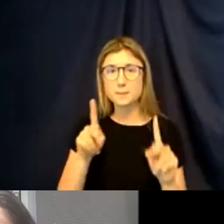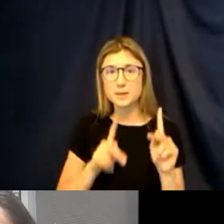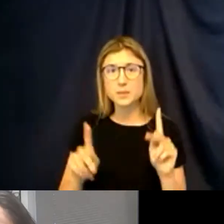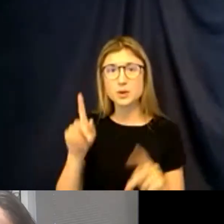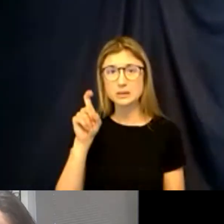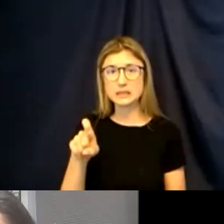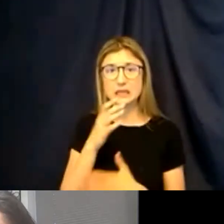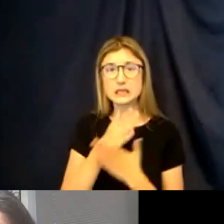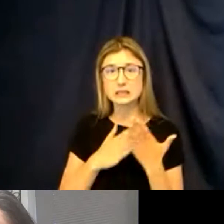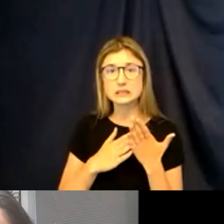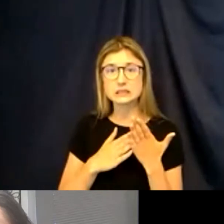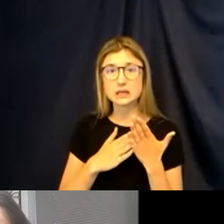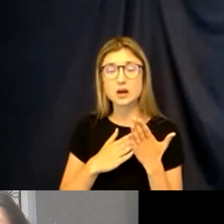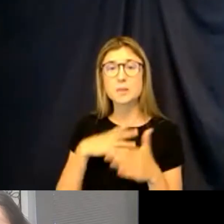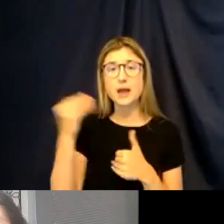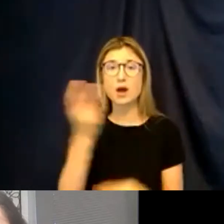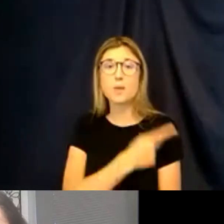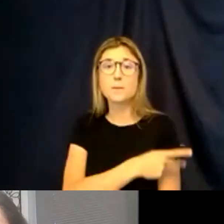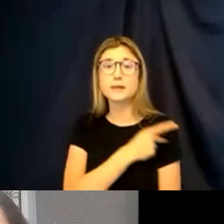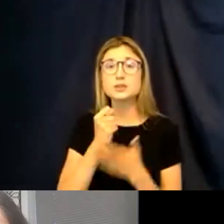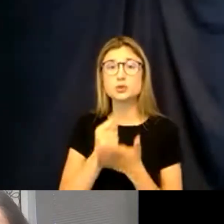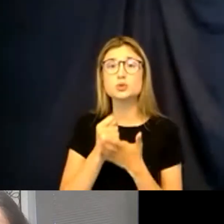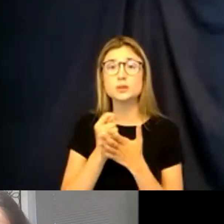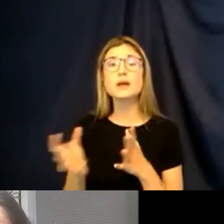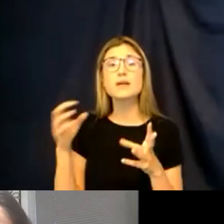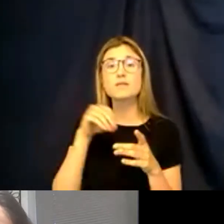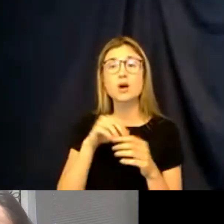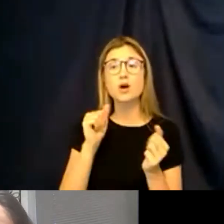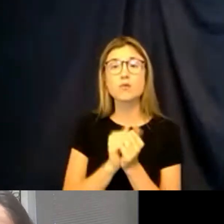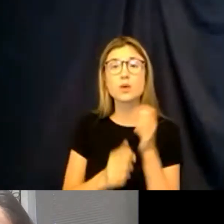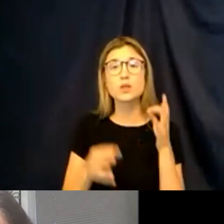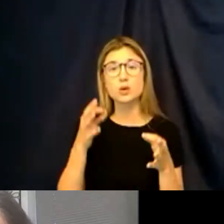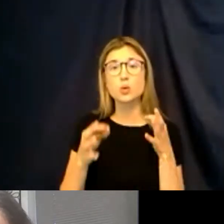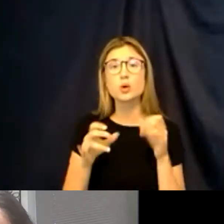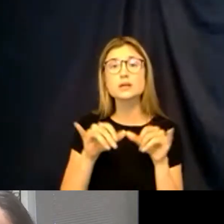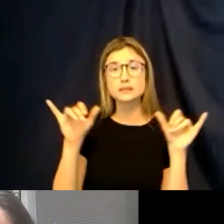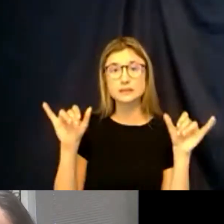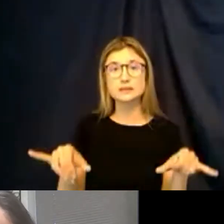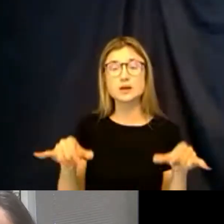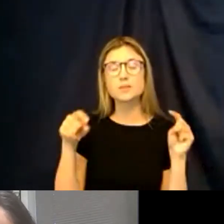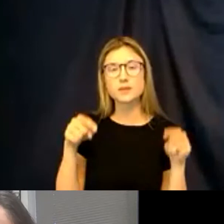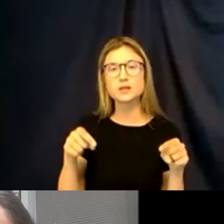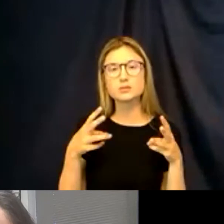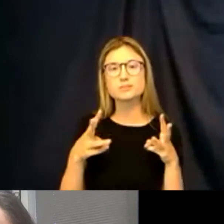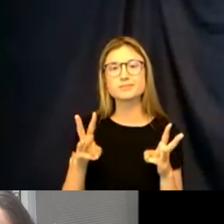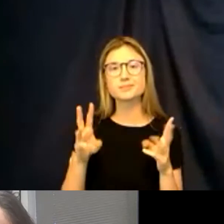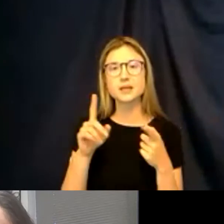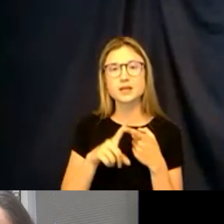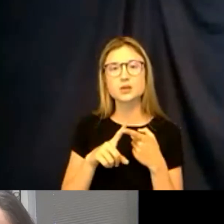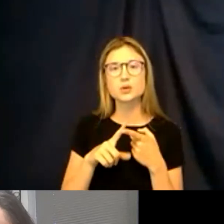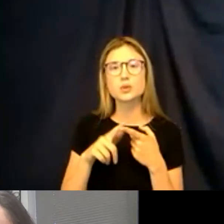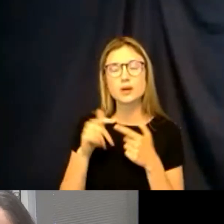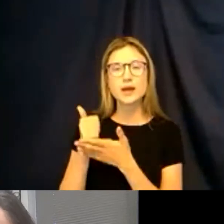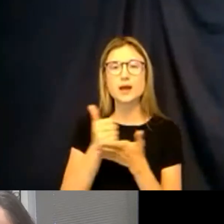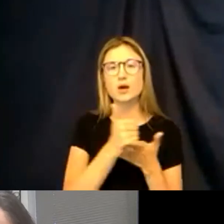treatment that get involved with the court system. And this was a way to be able to help people